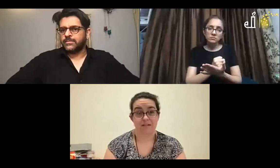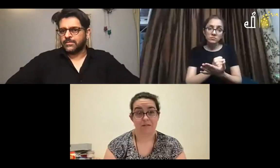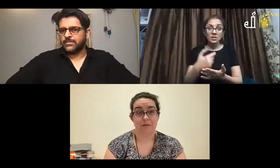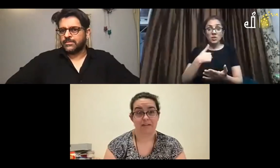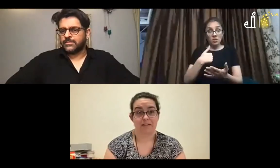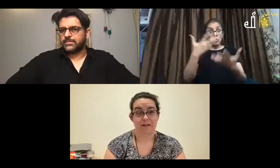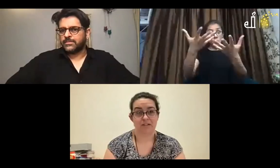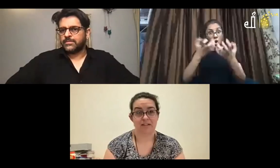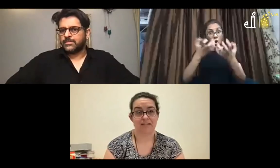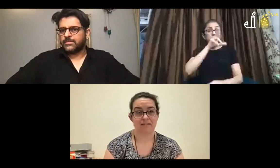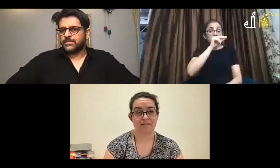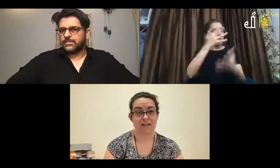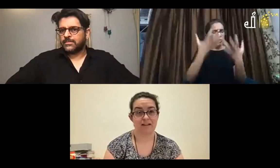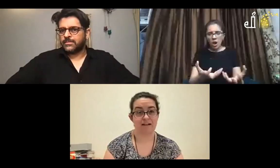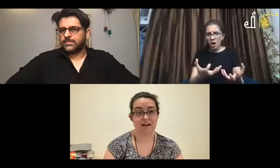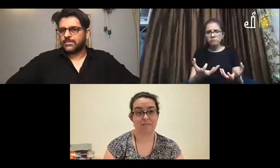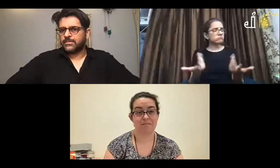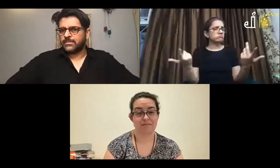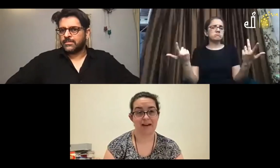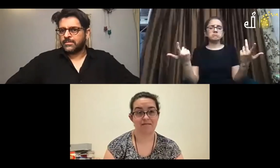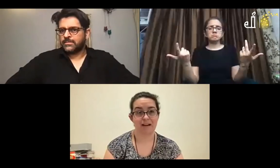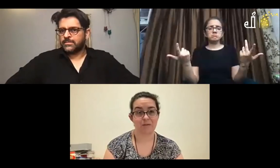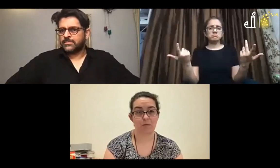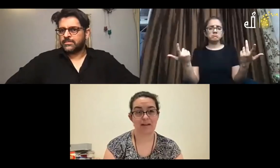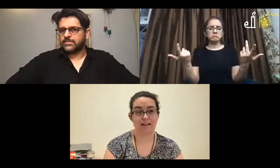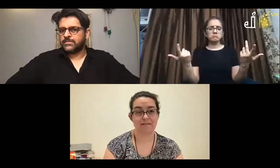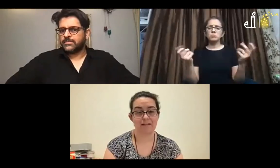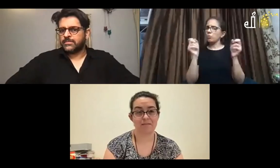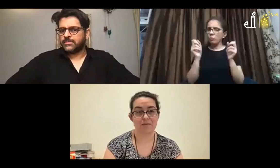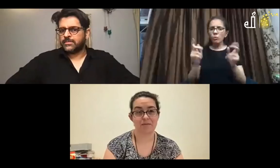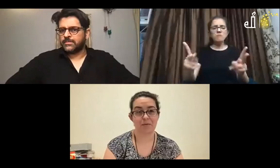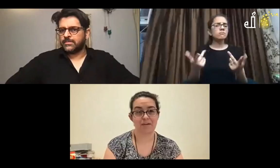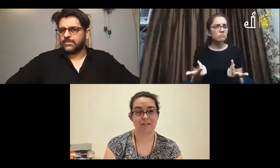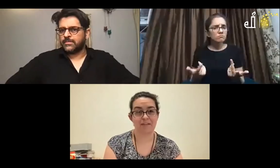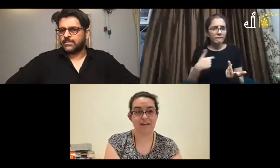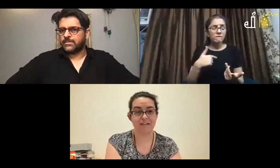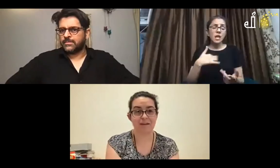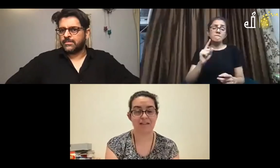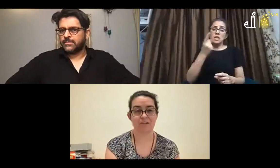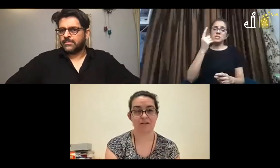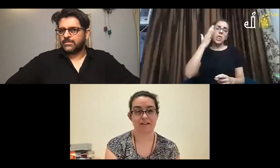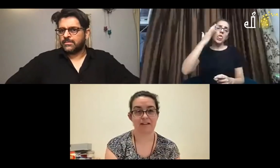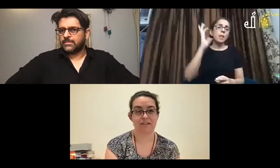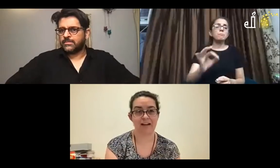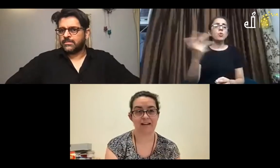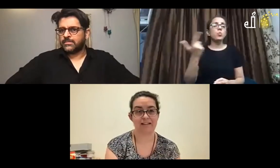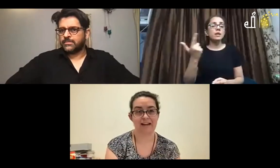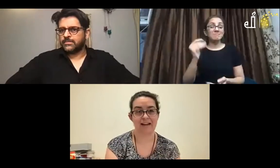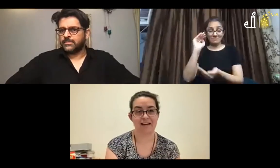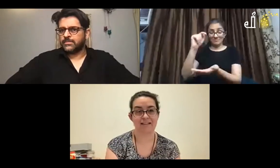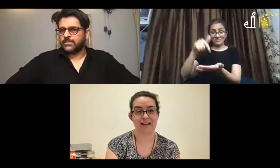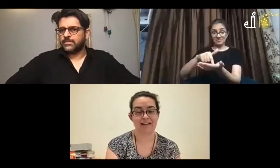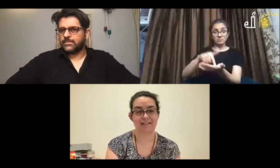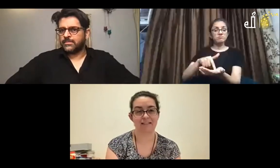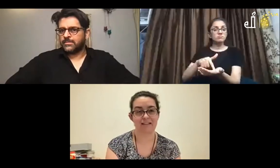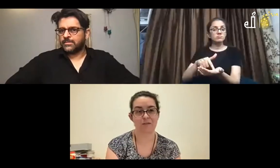want to do spoken languages, then that as well. I think the most important thing is making sure that a child